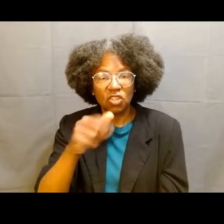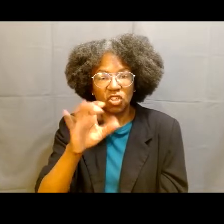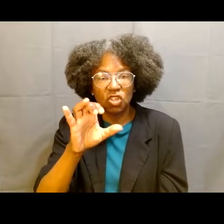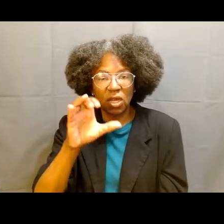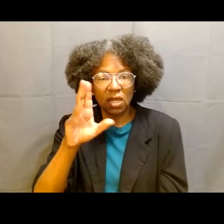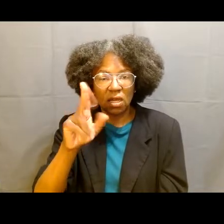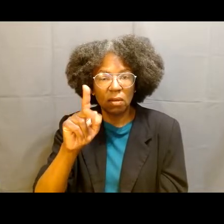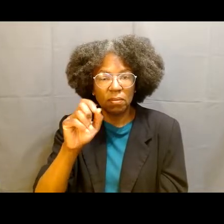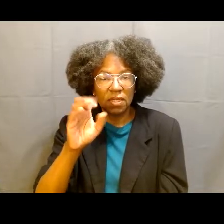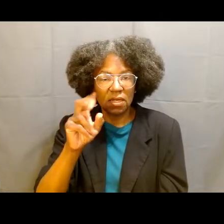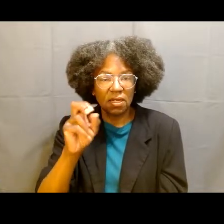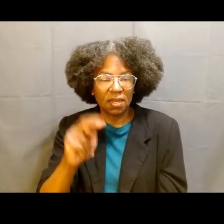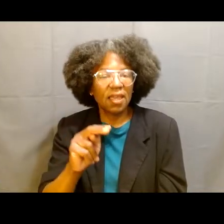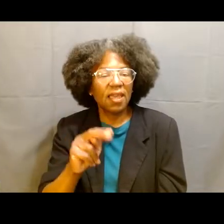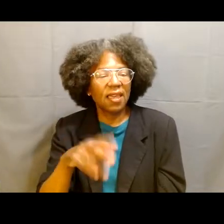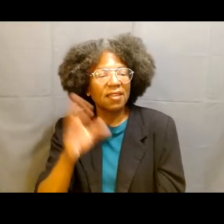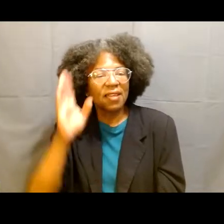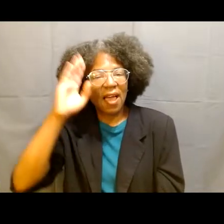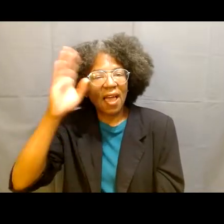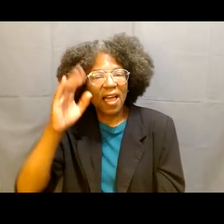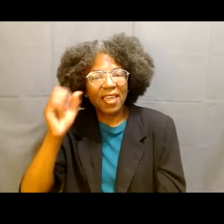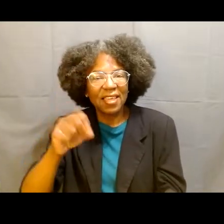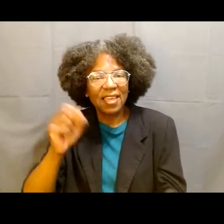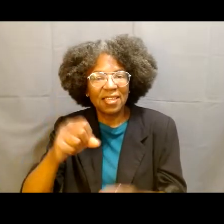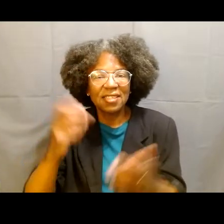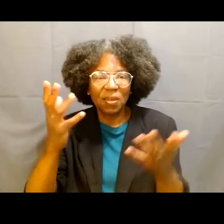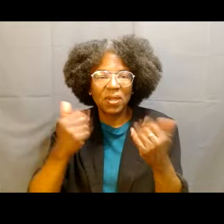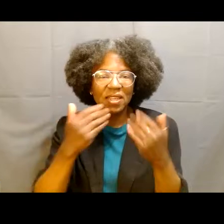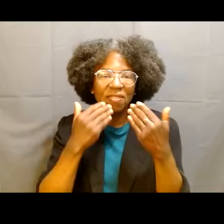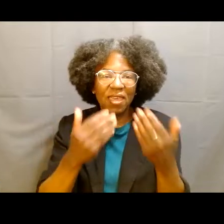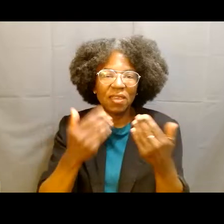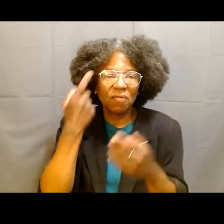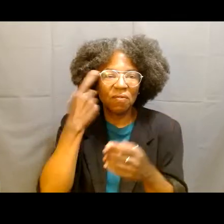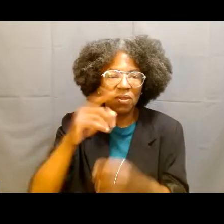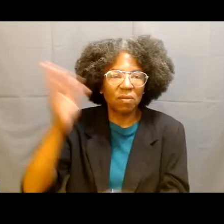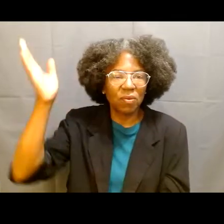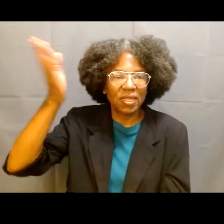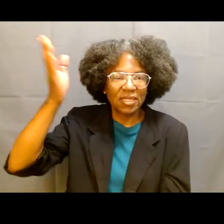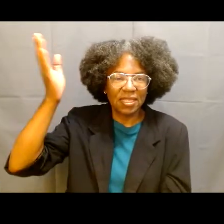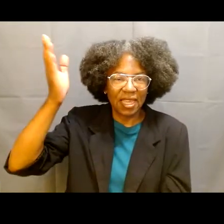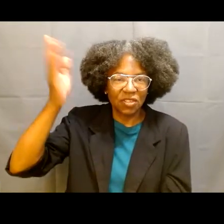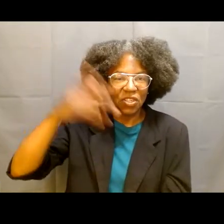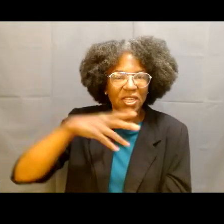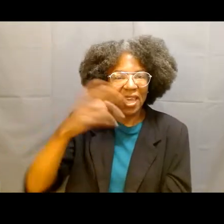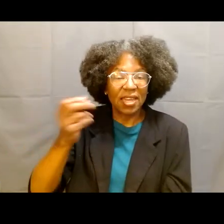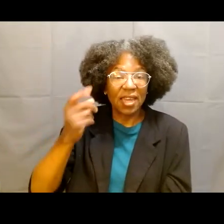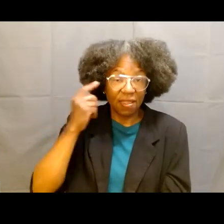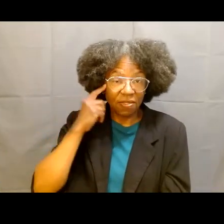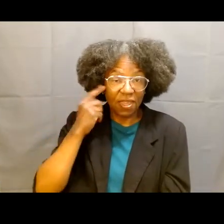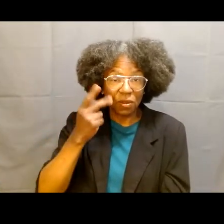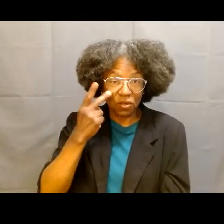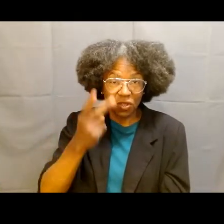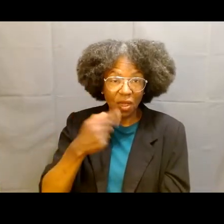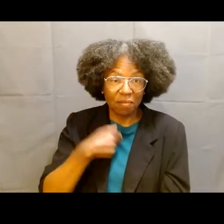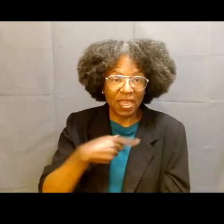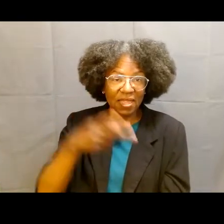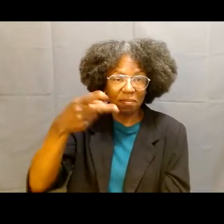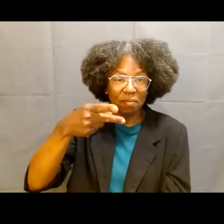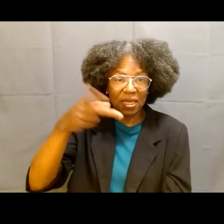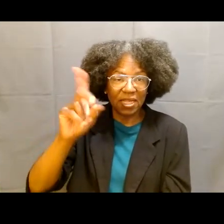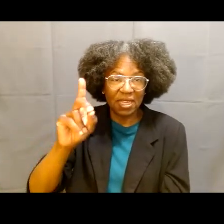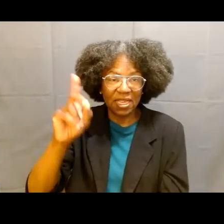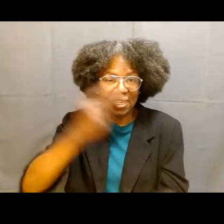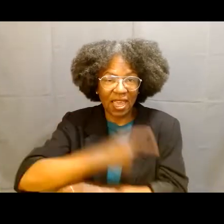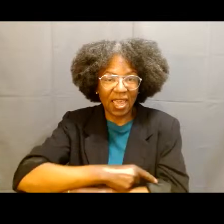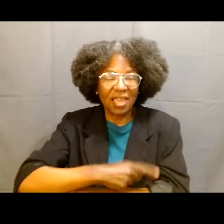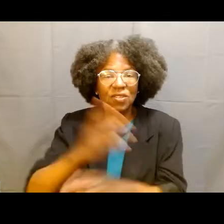Hi, yeah, I also wanted to thank you for the presentation, and I think you guys saw me there at the PD day, so I